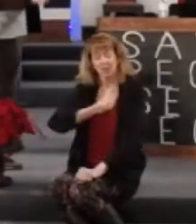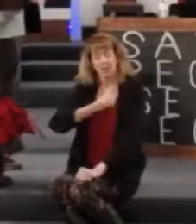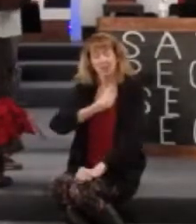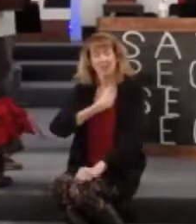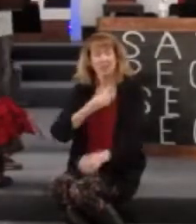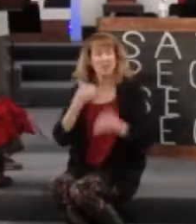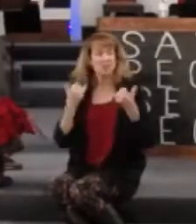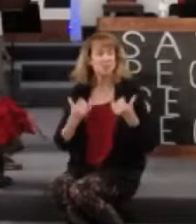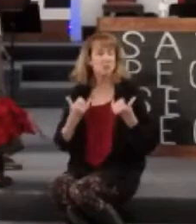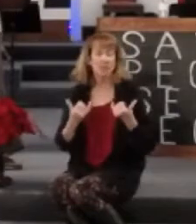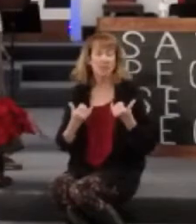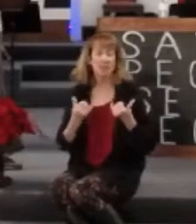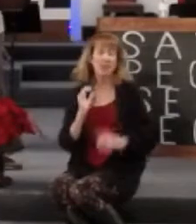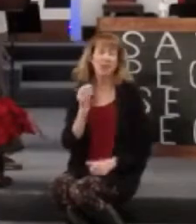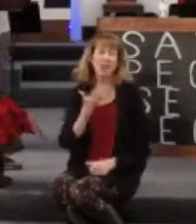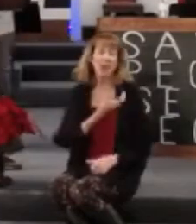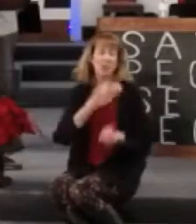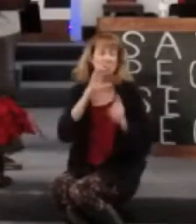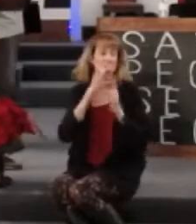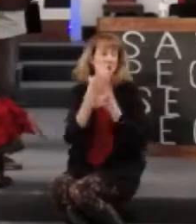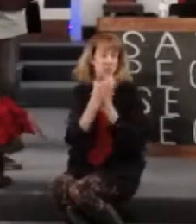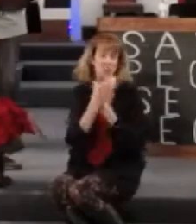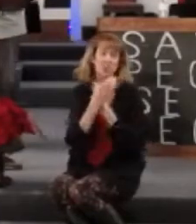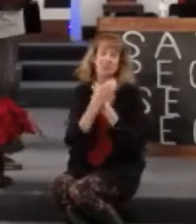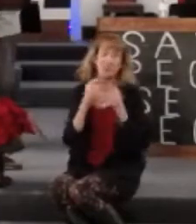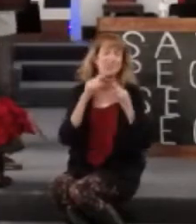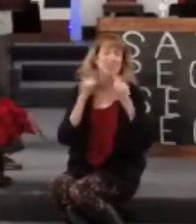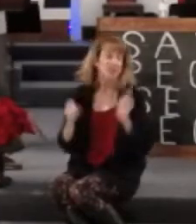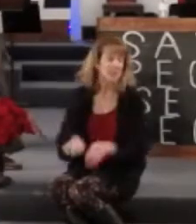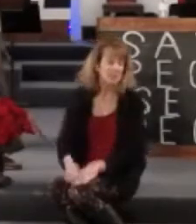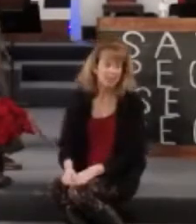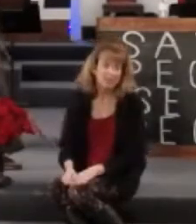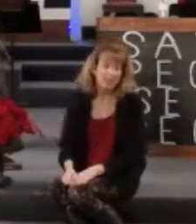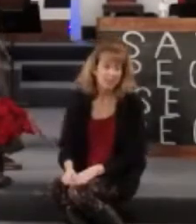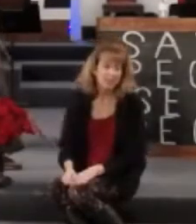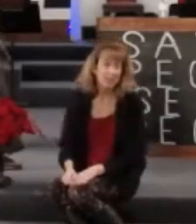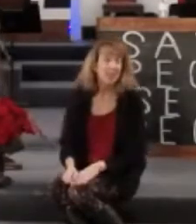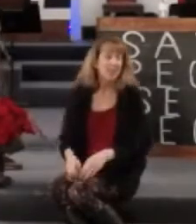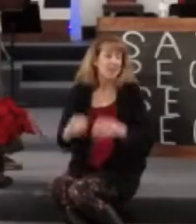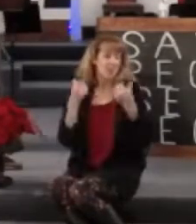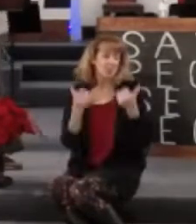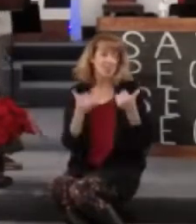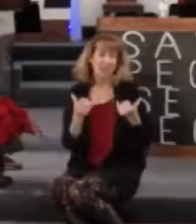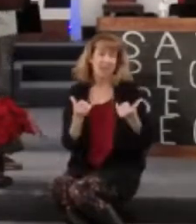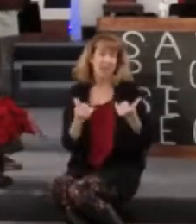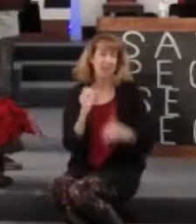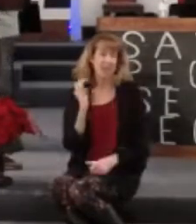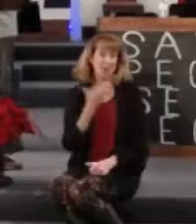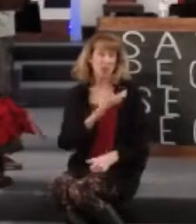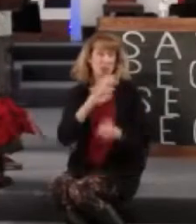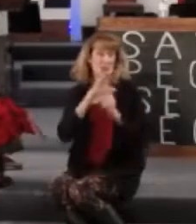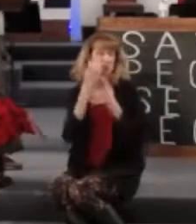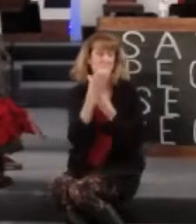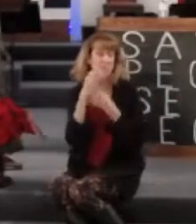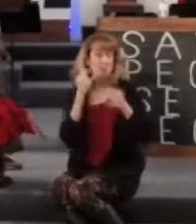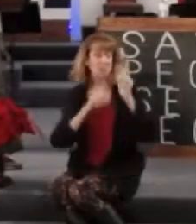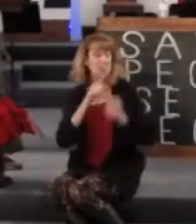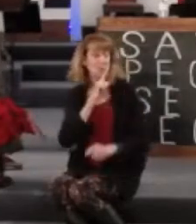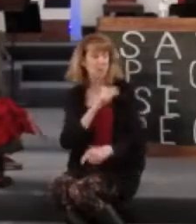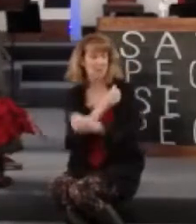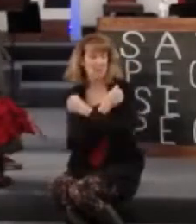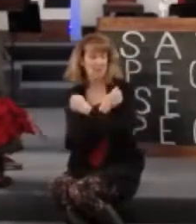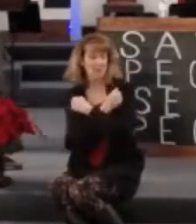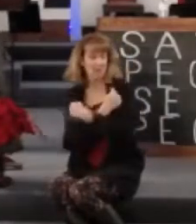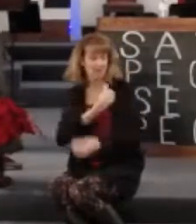that seems a little strange, it seems a little weird. But do you love yourselves? I mean, some of